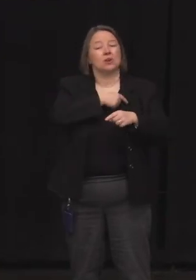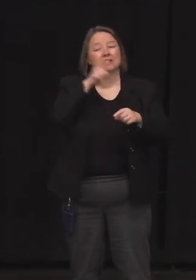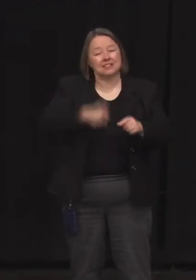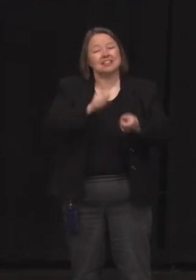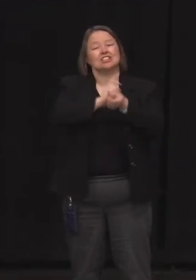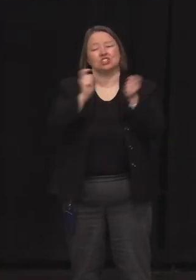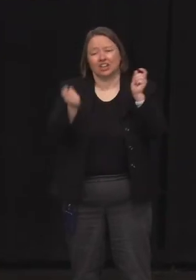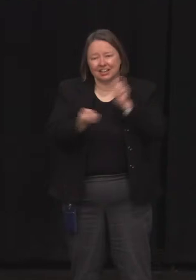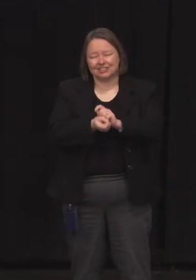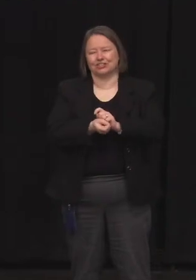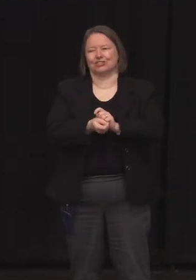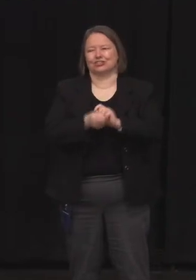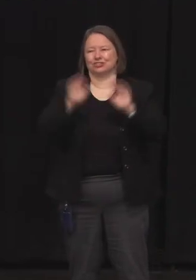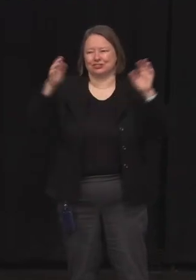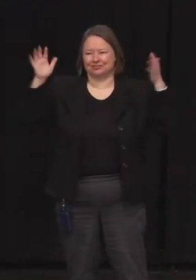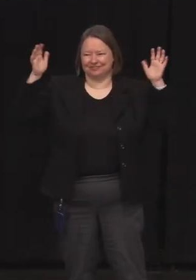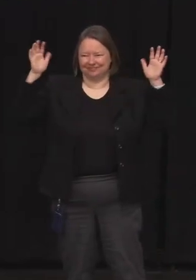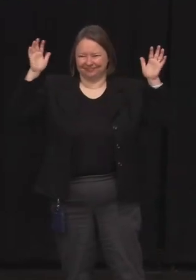change.